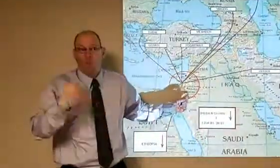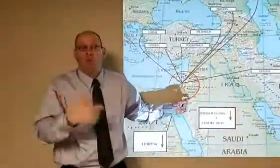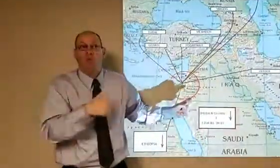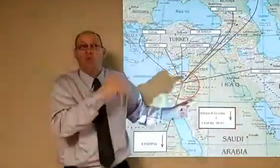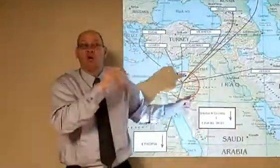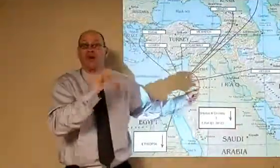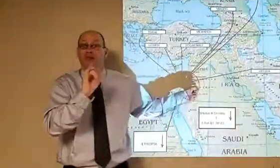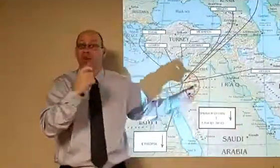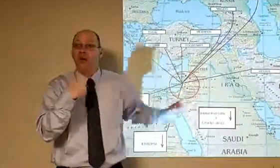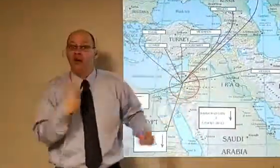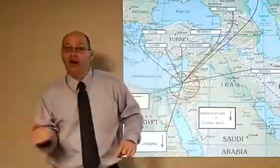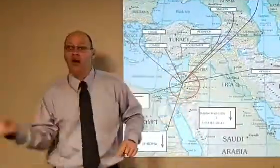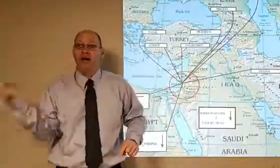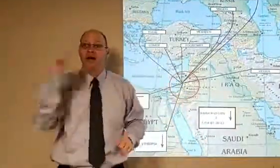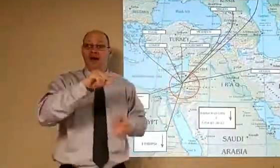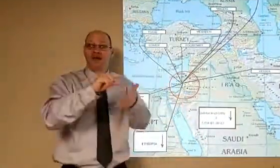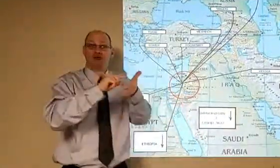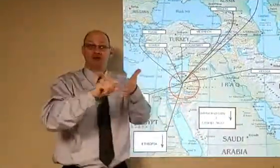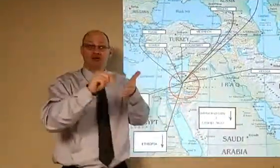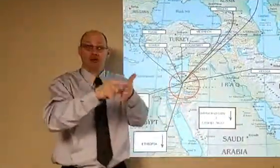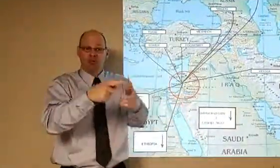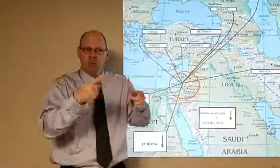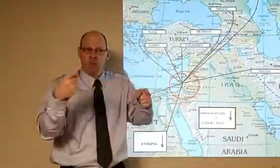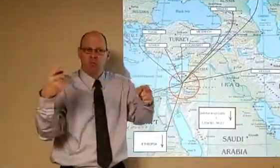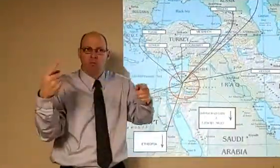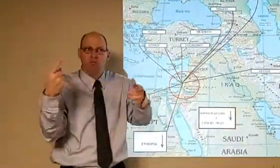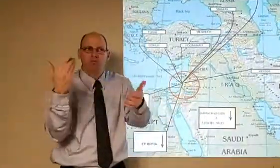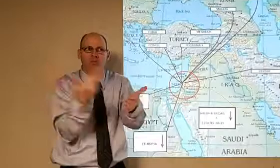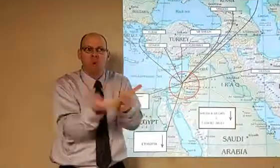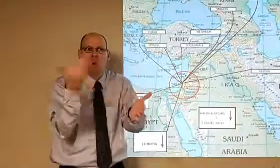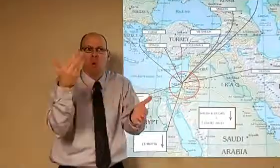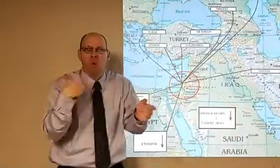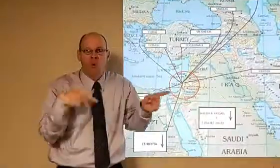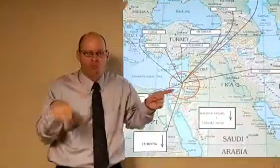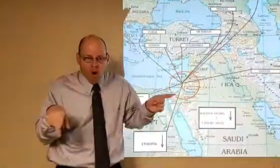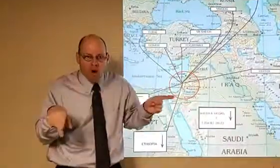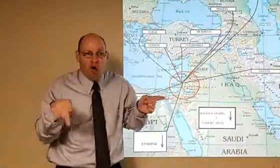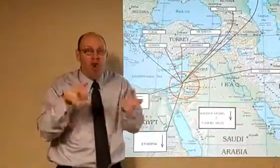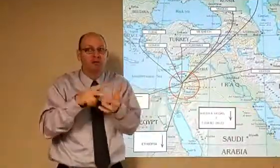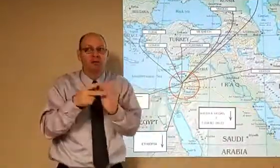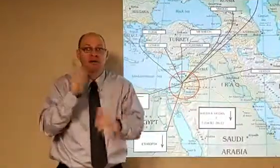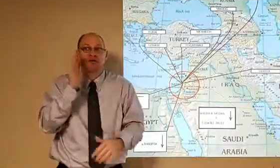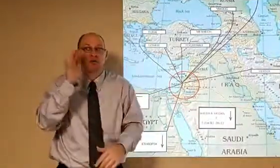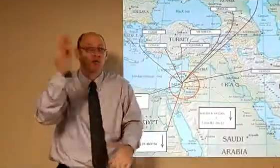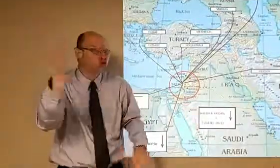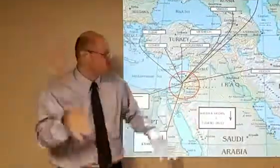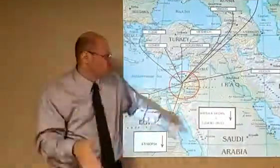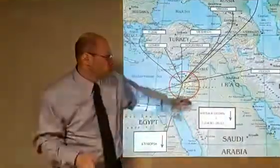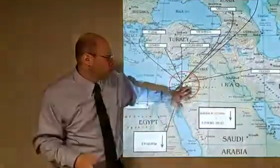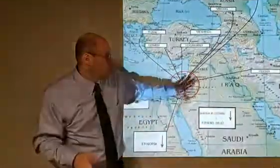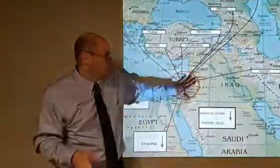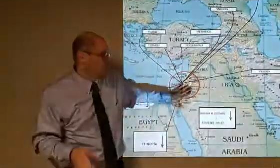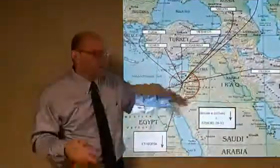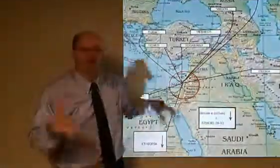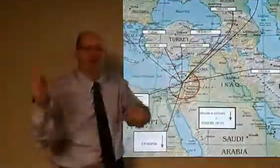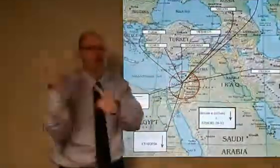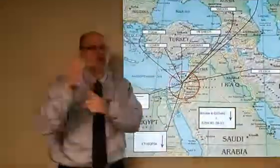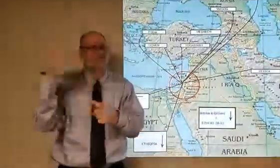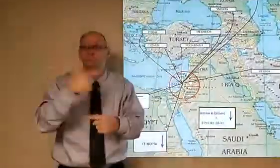developed all these benefits. And if you look back at the scripture, it has proven to be true, and based on the